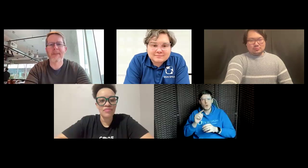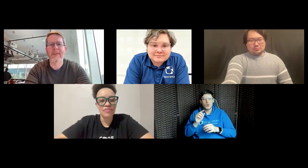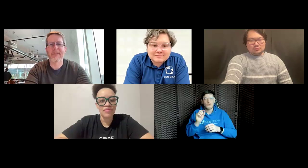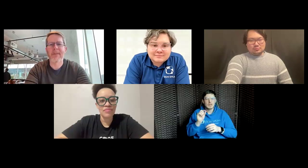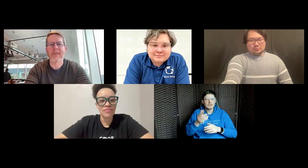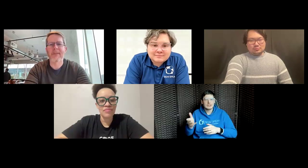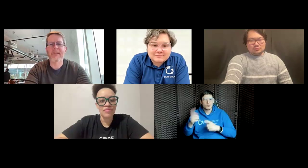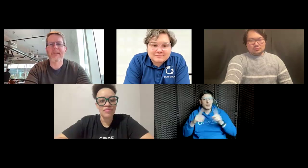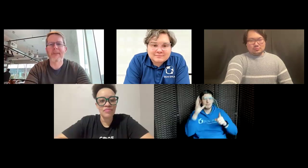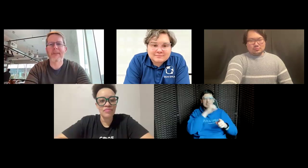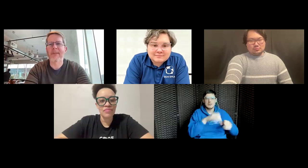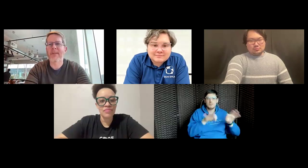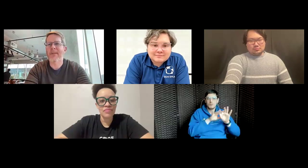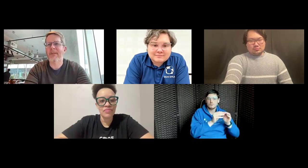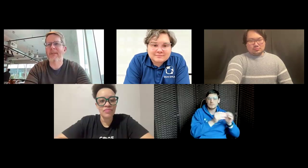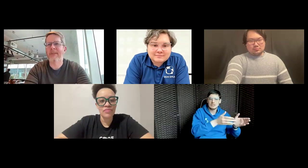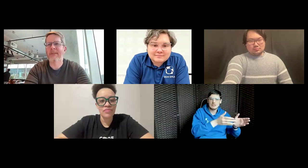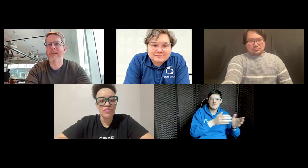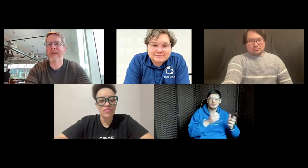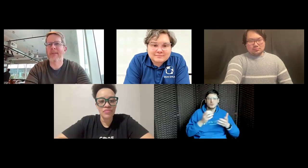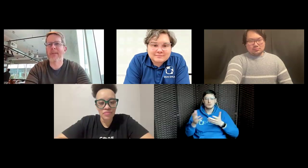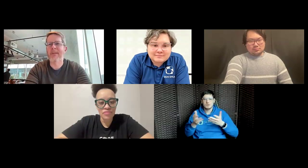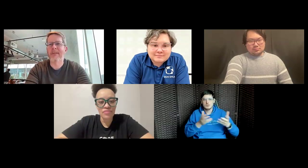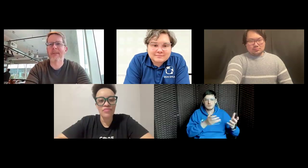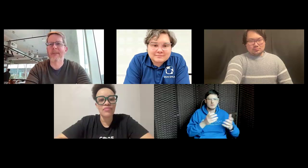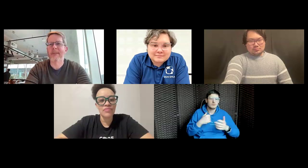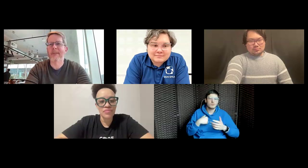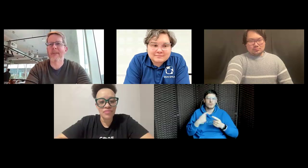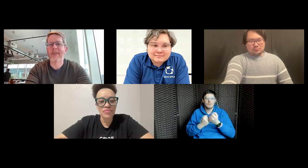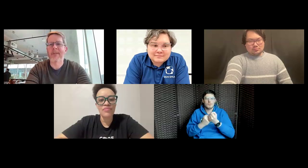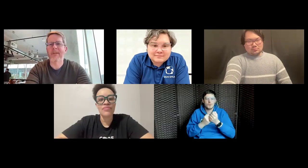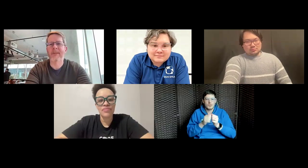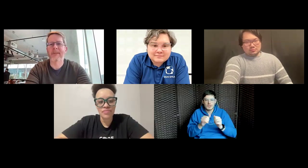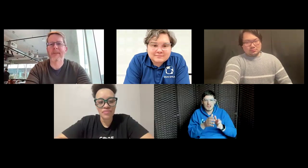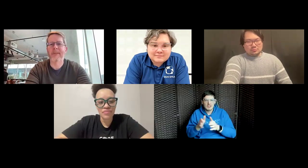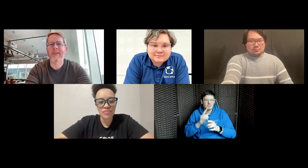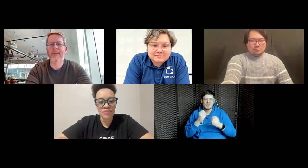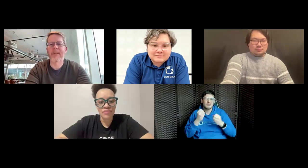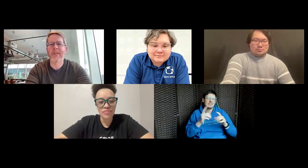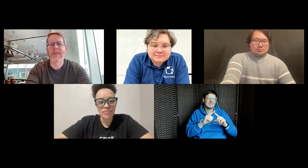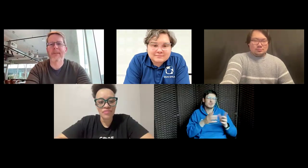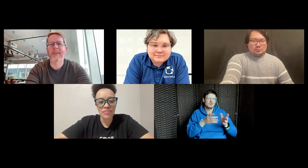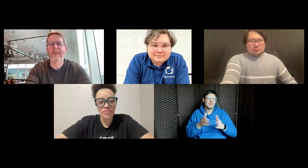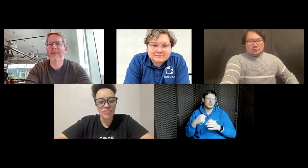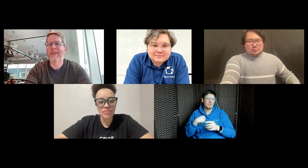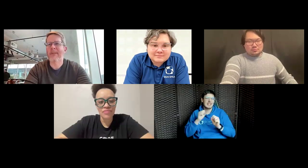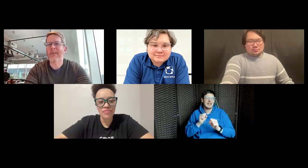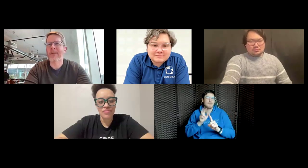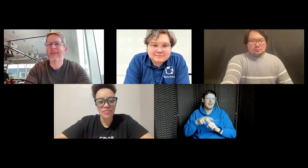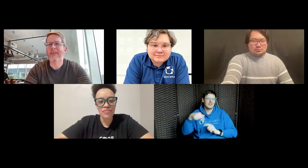example, if an interpreter is placed into an environment with little knowledge, they may be missing information. And so wanting support for that, there's many different